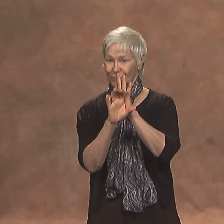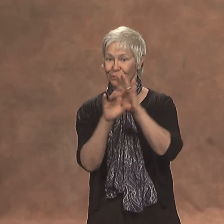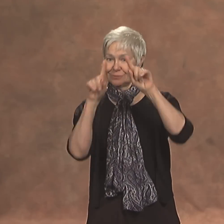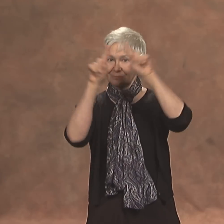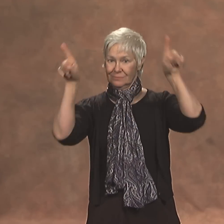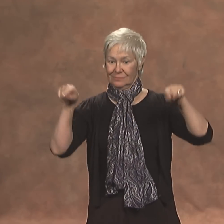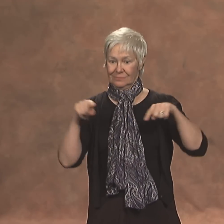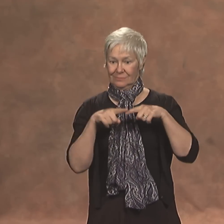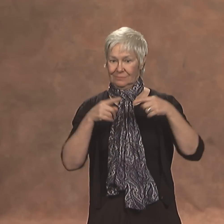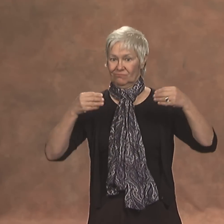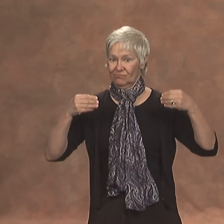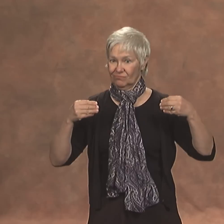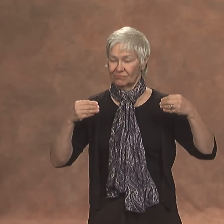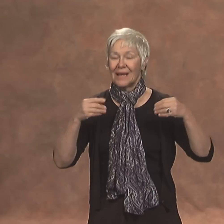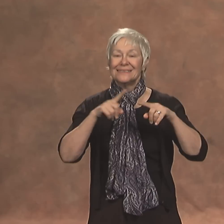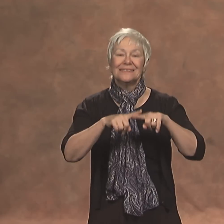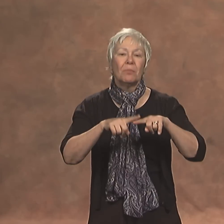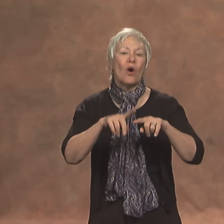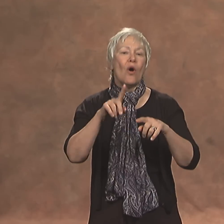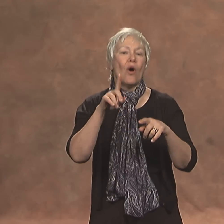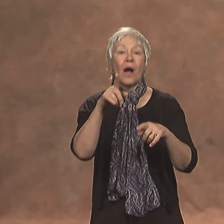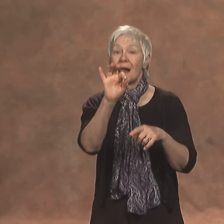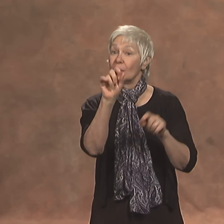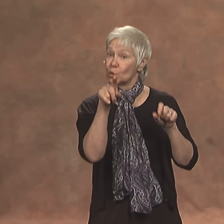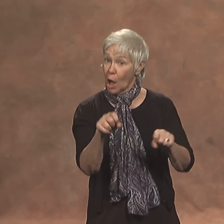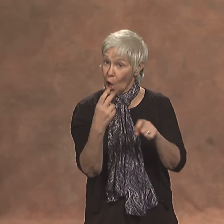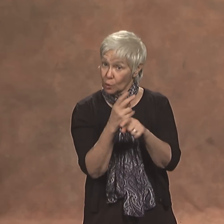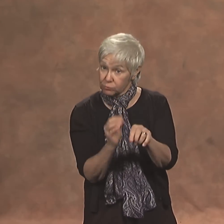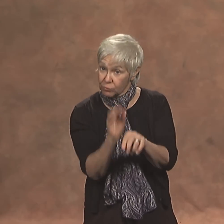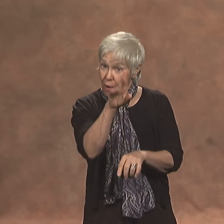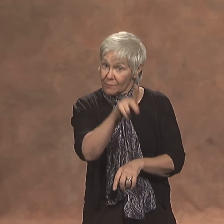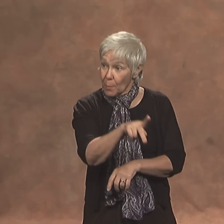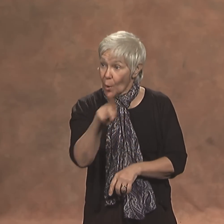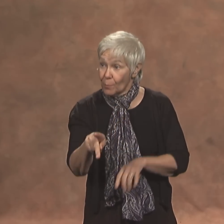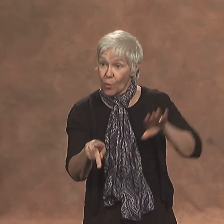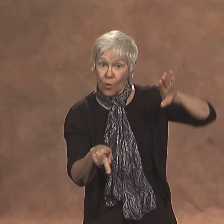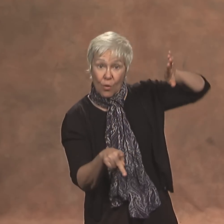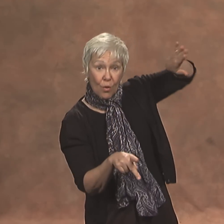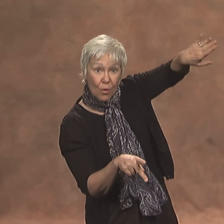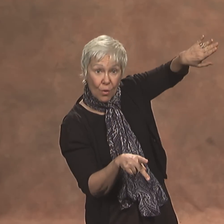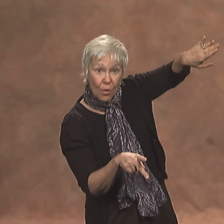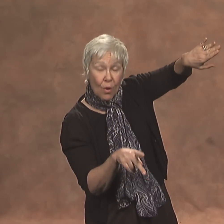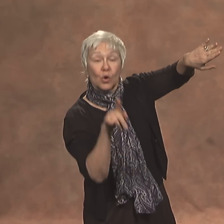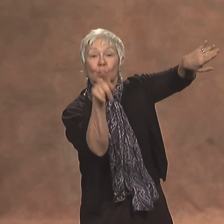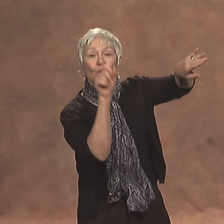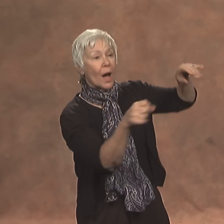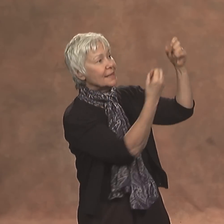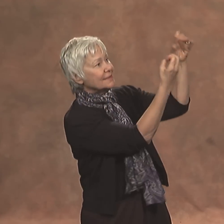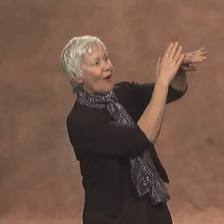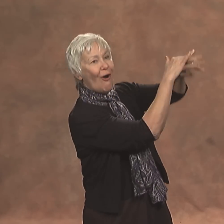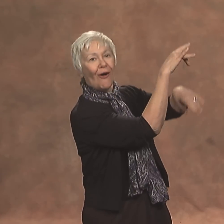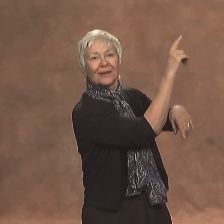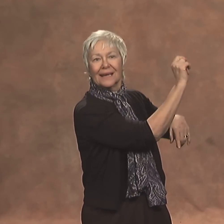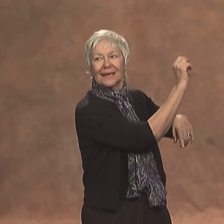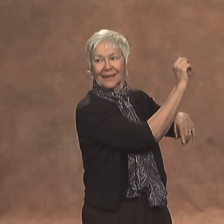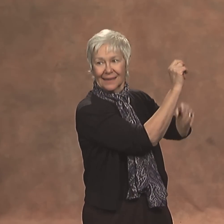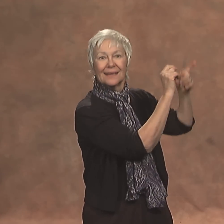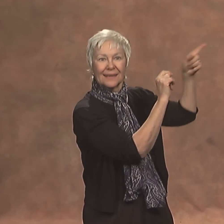would be best if you were to show a picture in proximity to yourself. Or if there is a PowerPoint